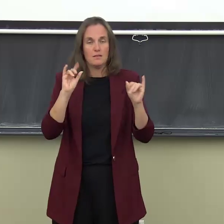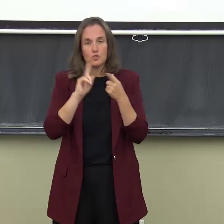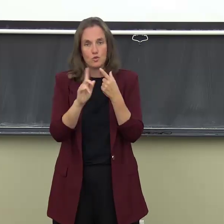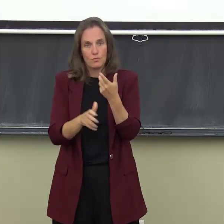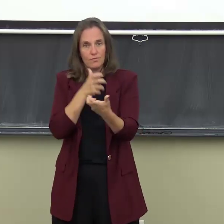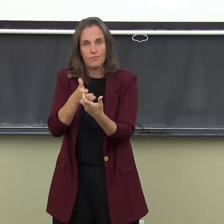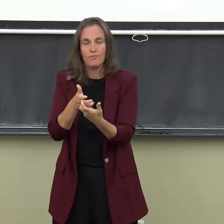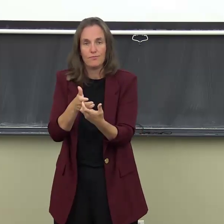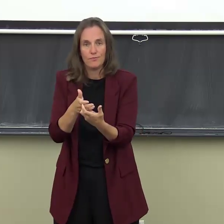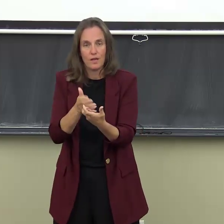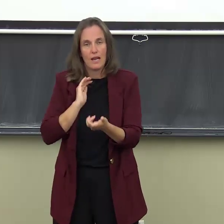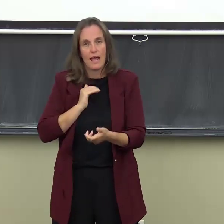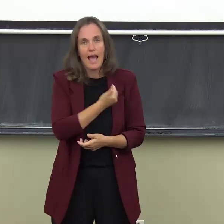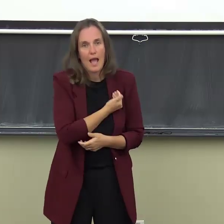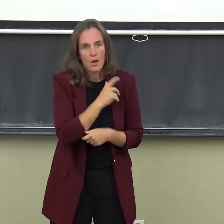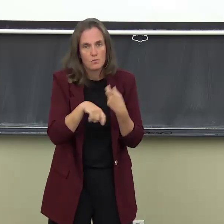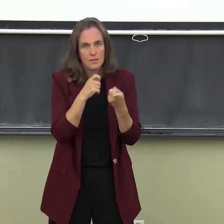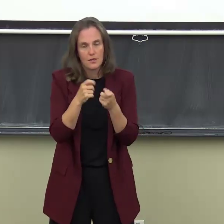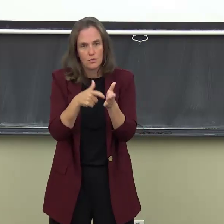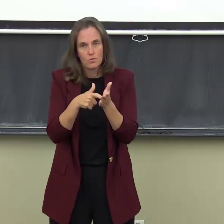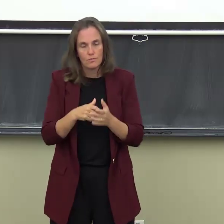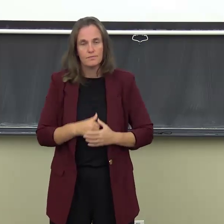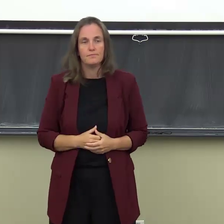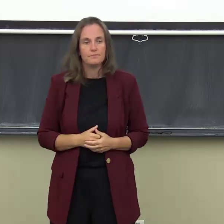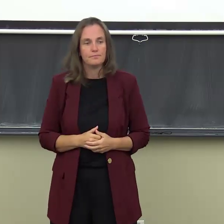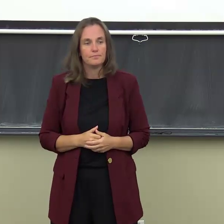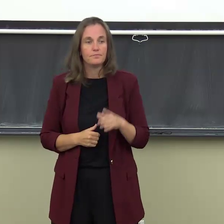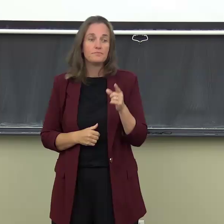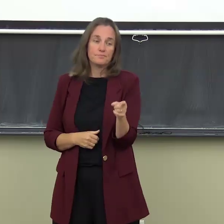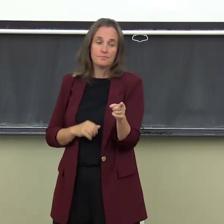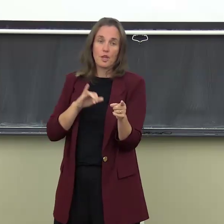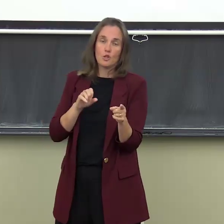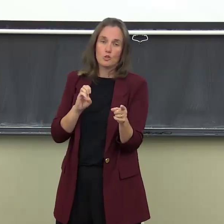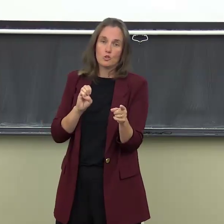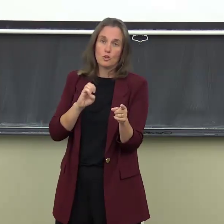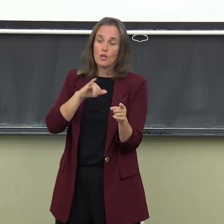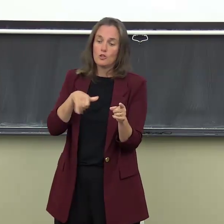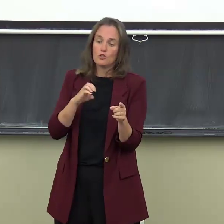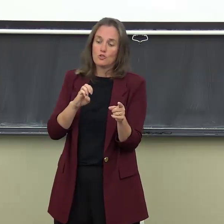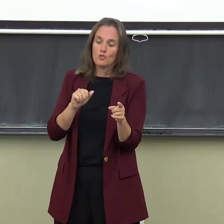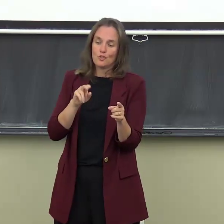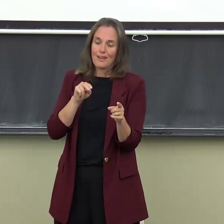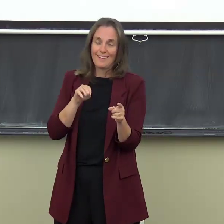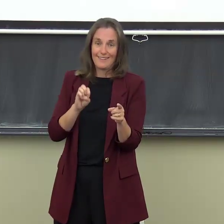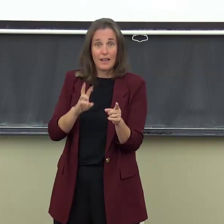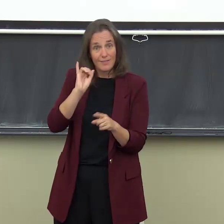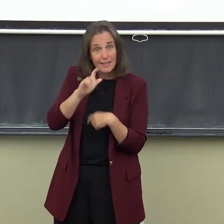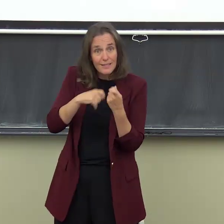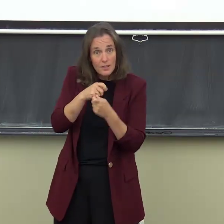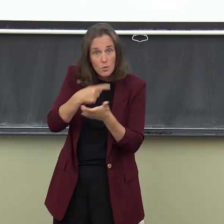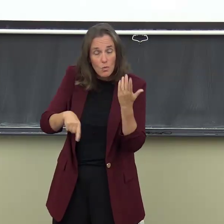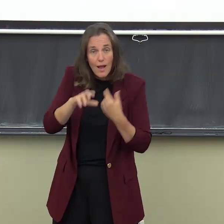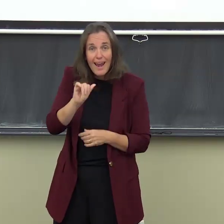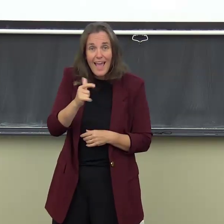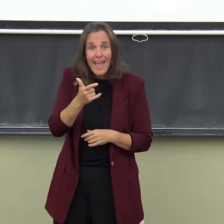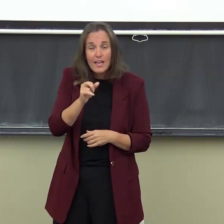fit it to our particular requirements. And that's exactly what agents are supposed to be